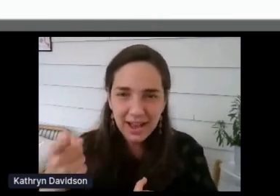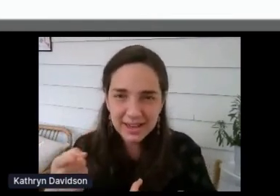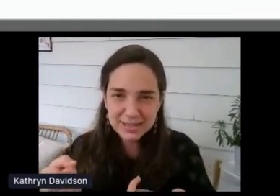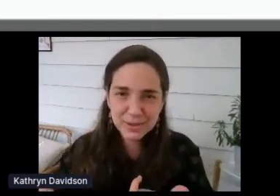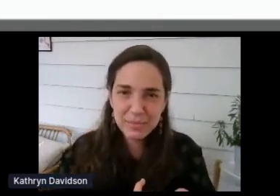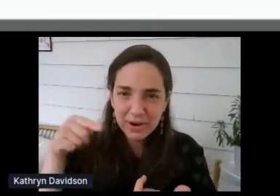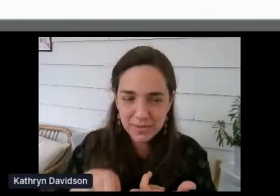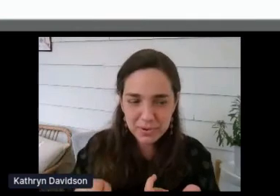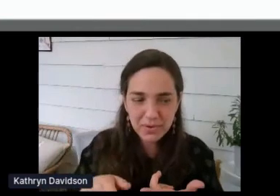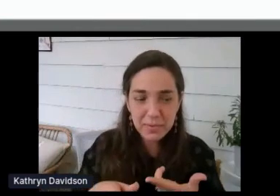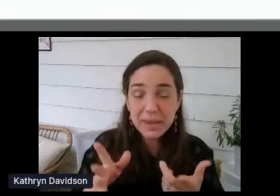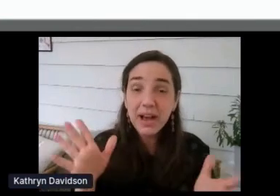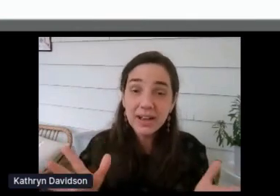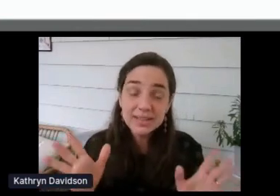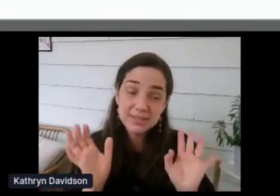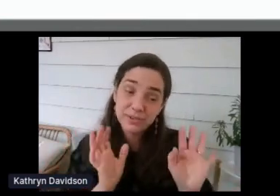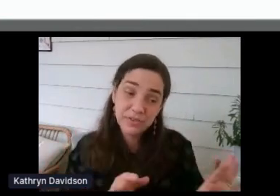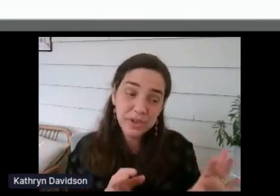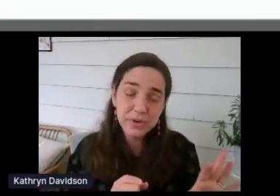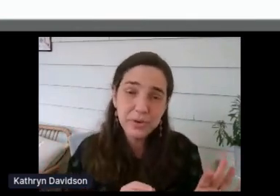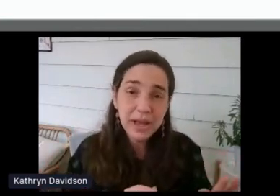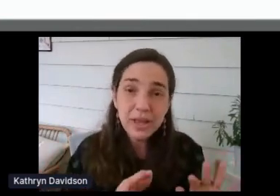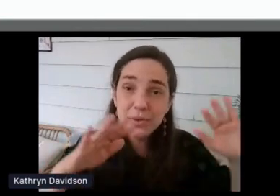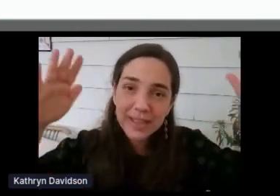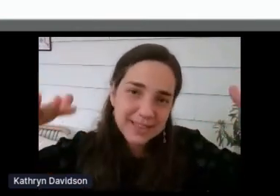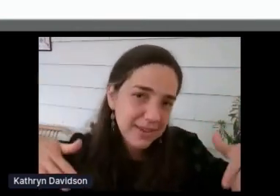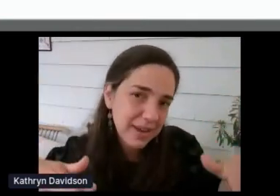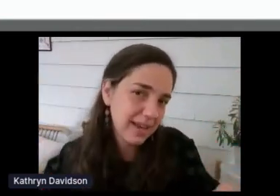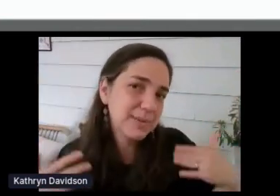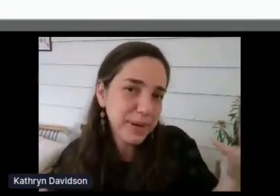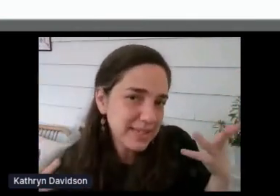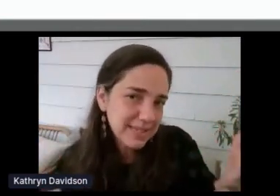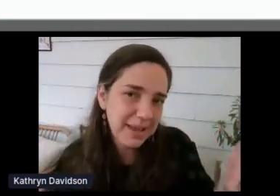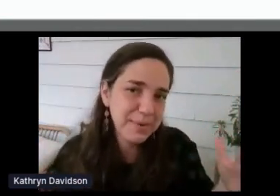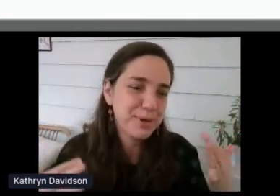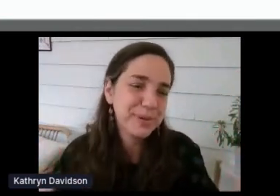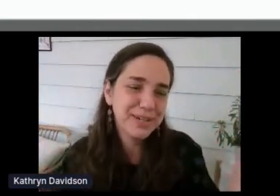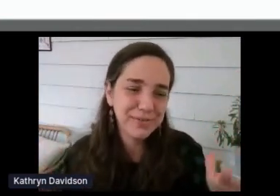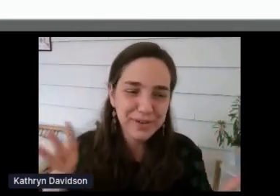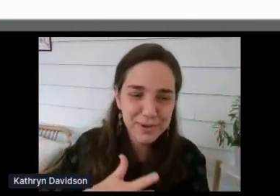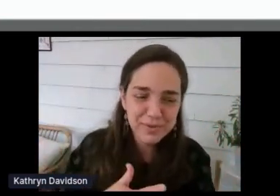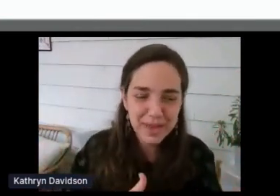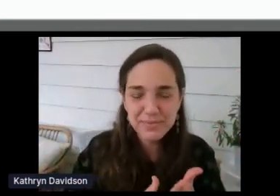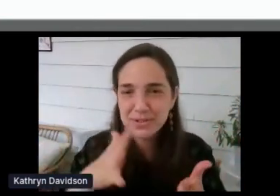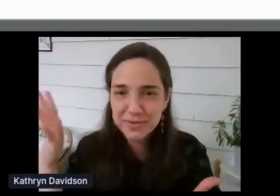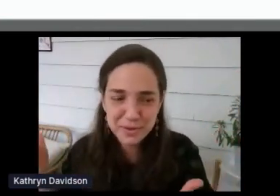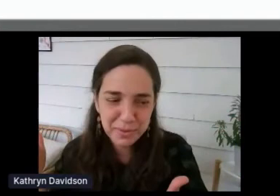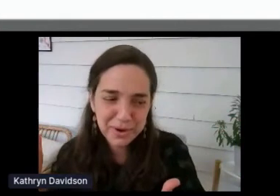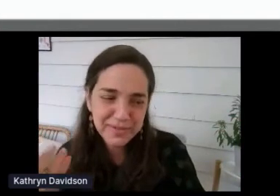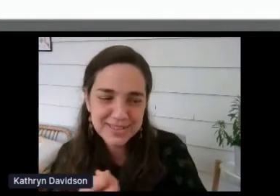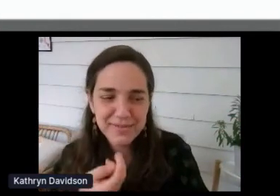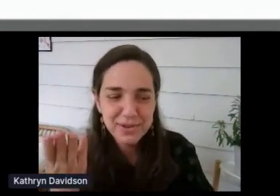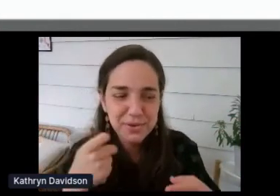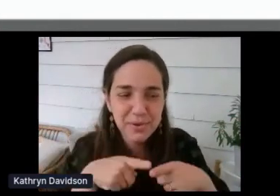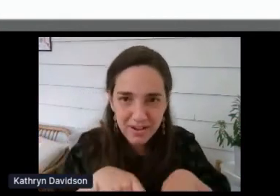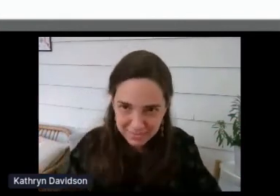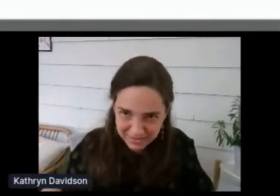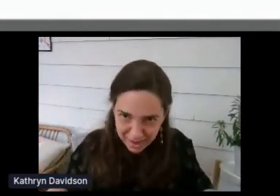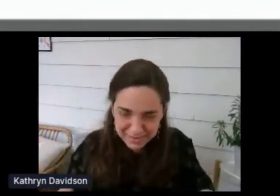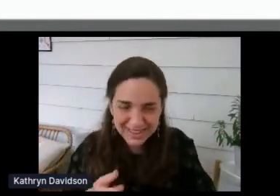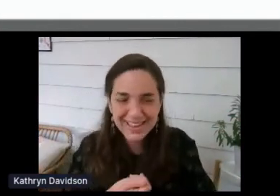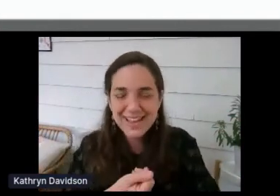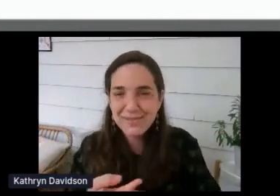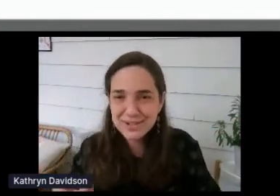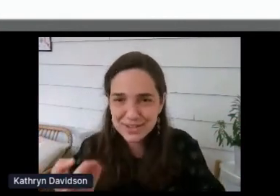the height is really part of a pronoun, because for few, you get this, you can express the same interpretation of like few of them versus few more. If you say few of